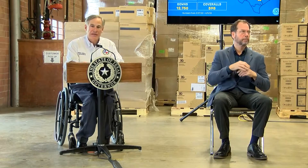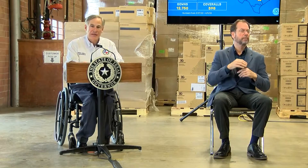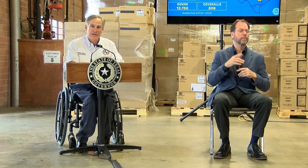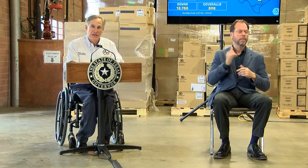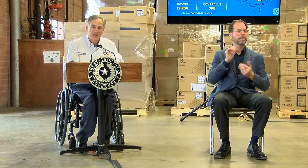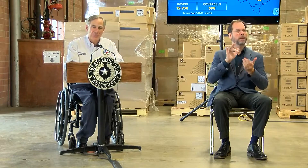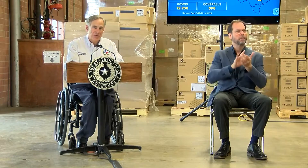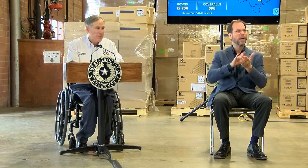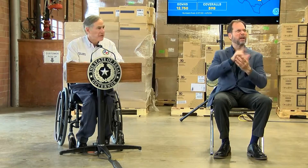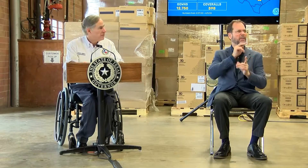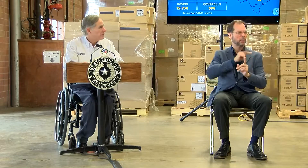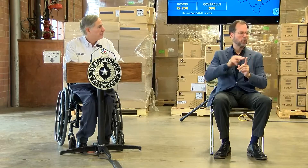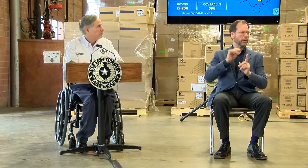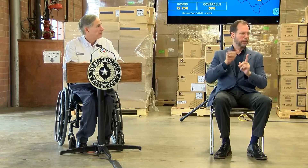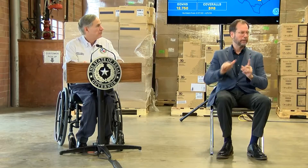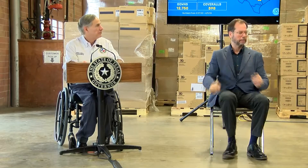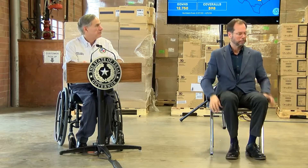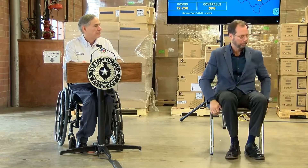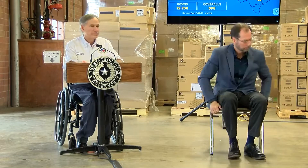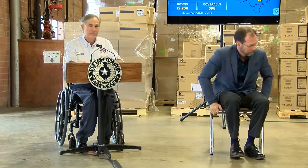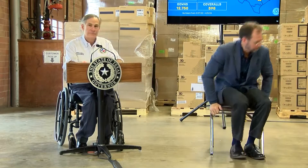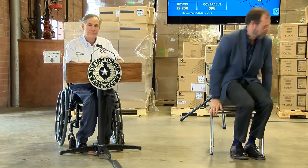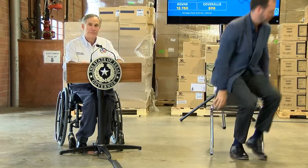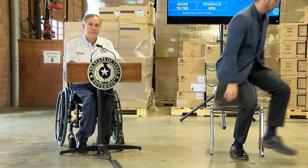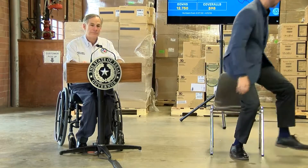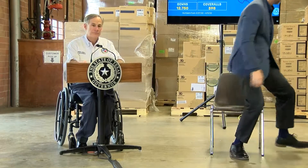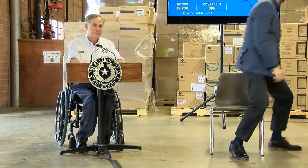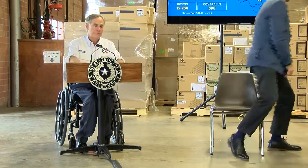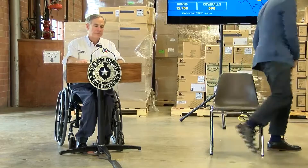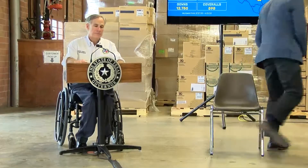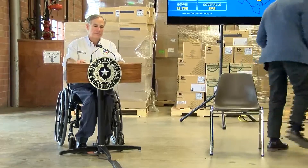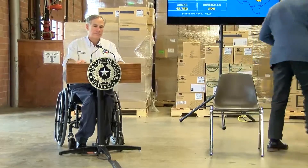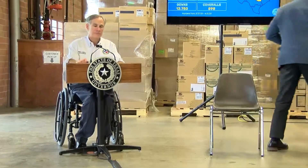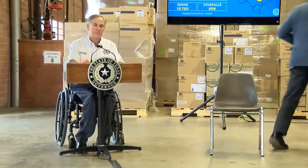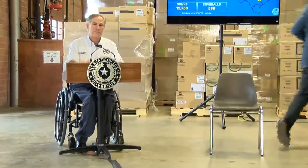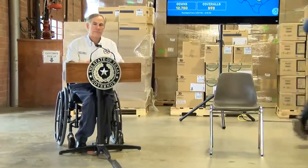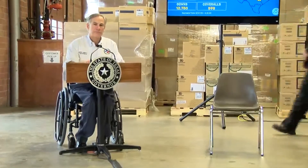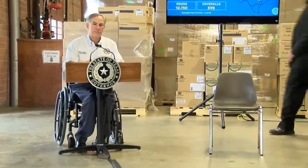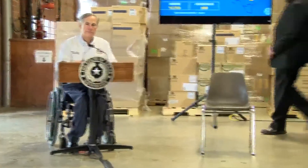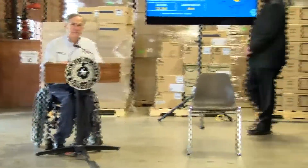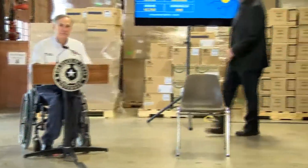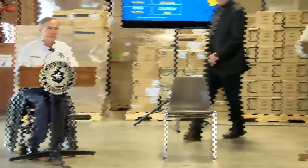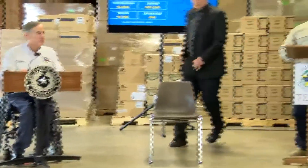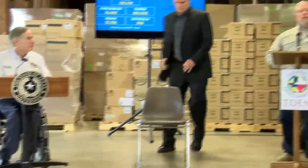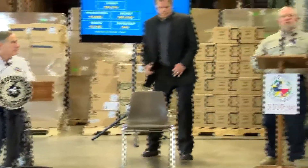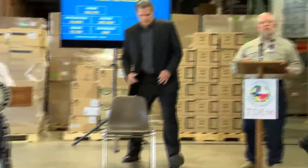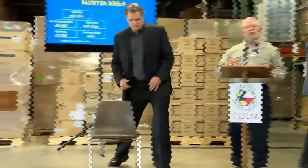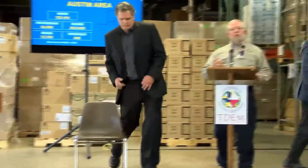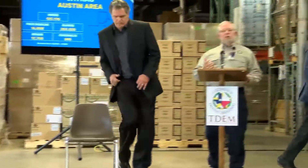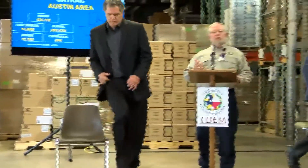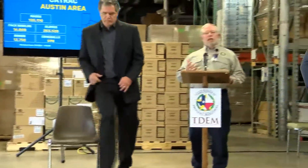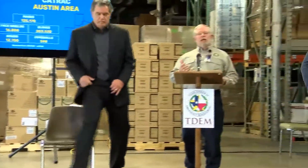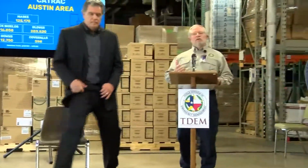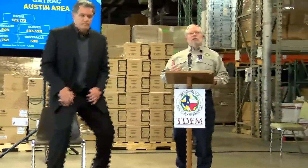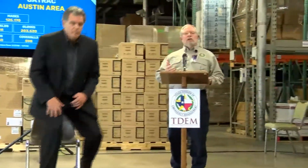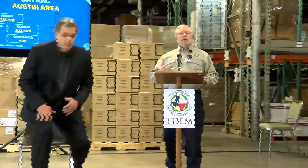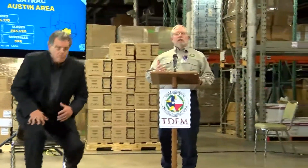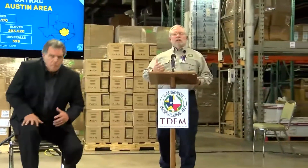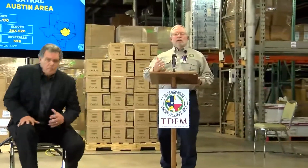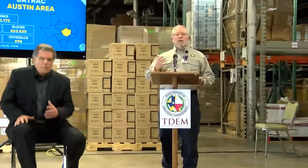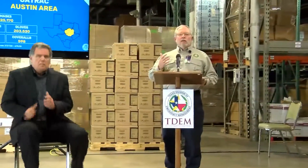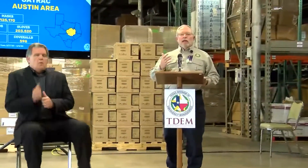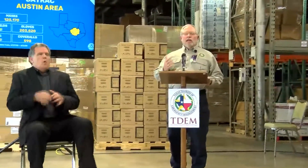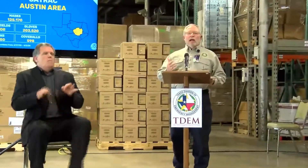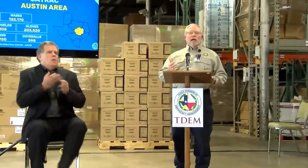and DSHS perspective. Absolutely. Thank you, Governor. I think one of the things that is most important is for people to realize